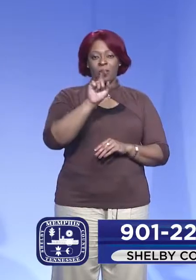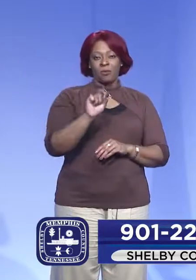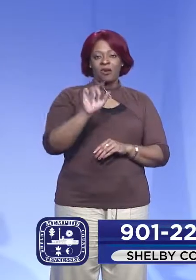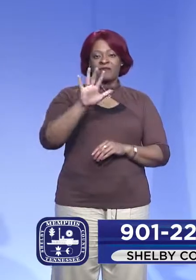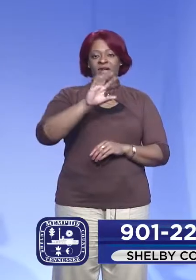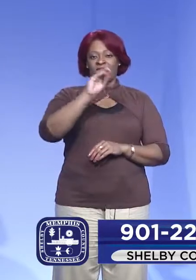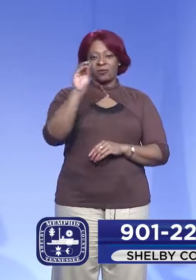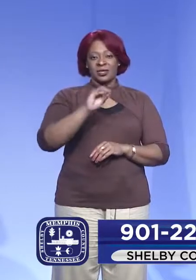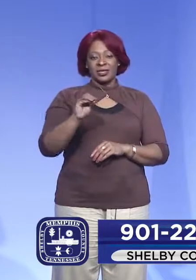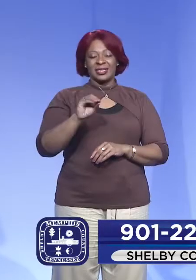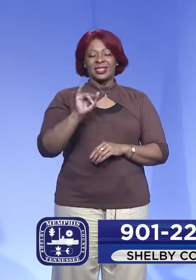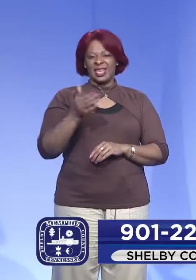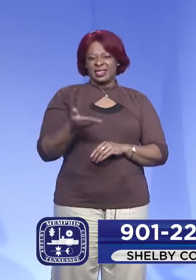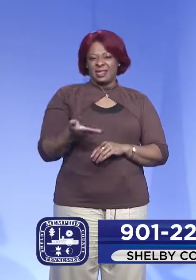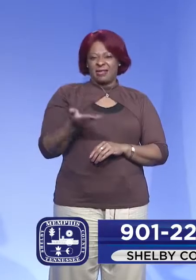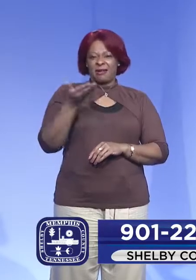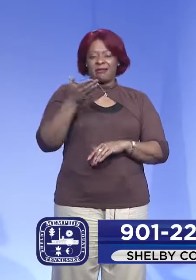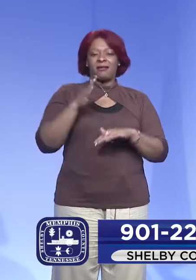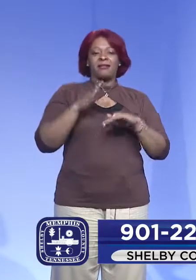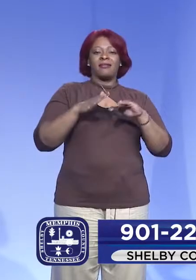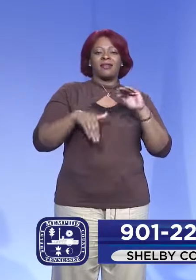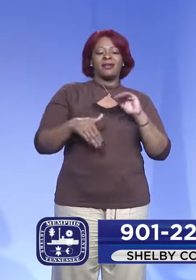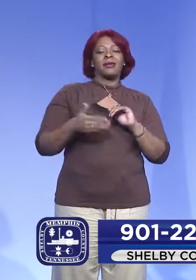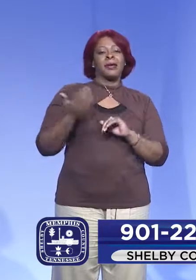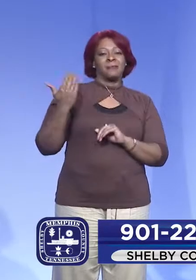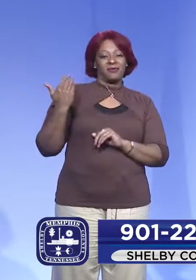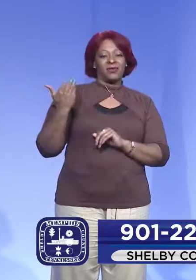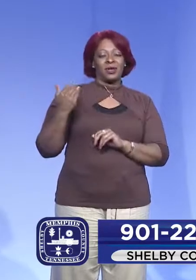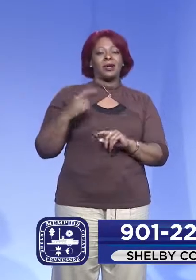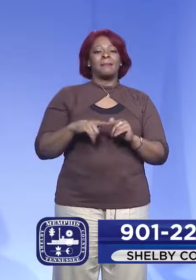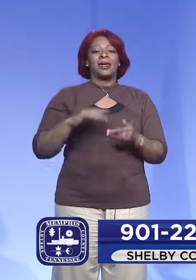1.5%. That's higher than it had been for a period of time,